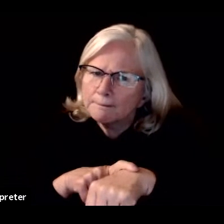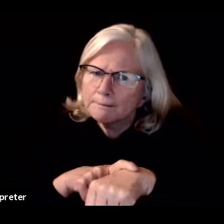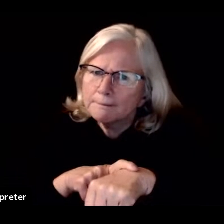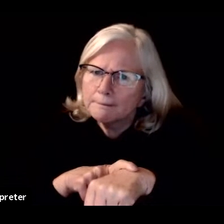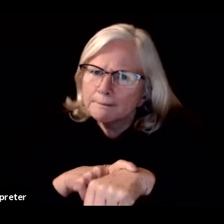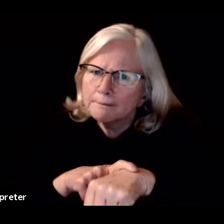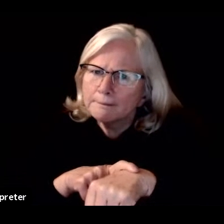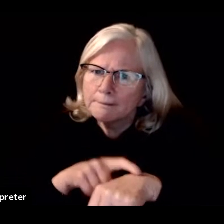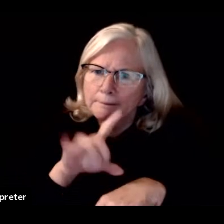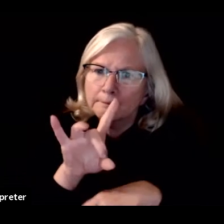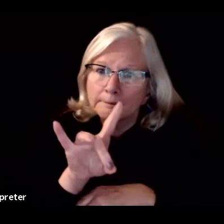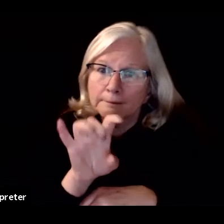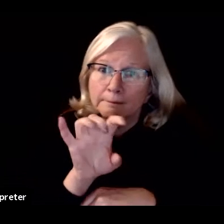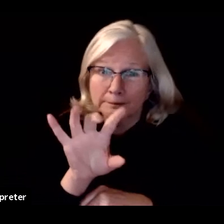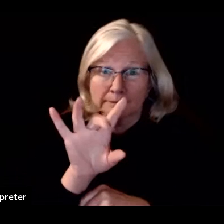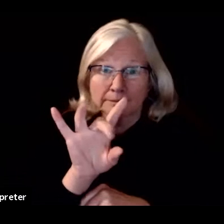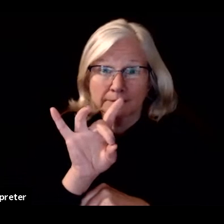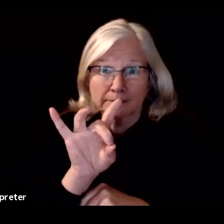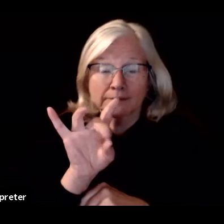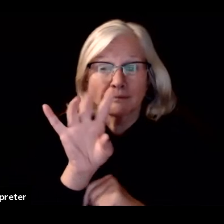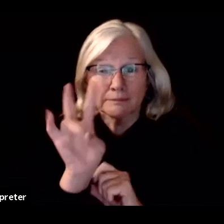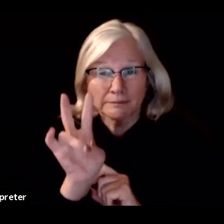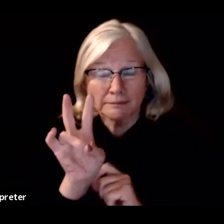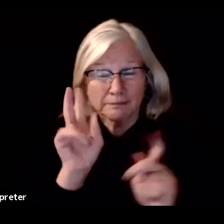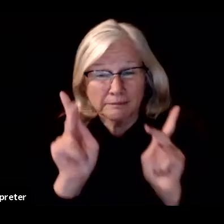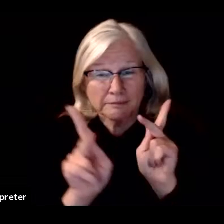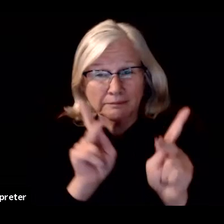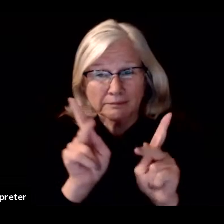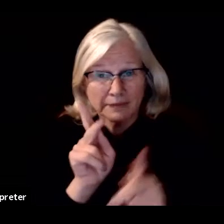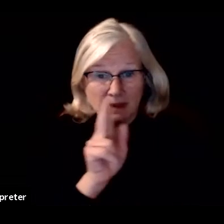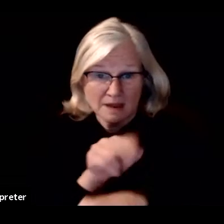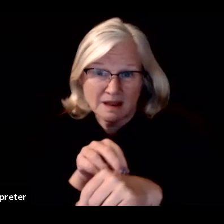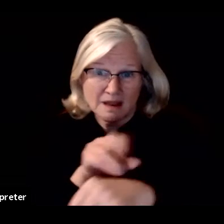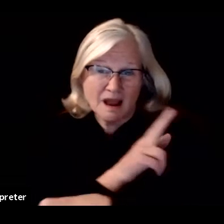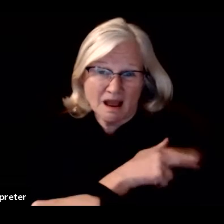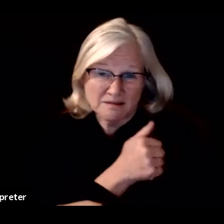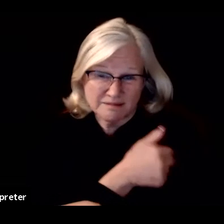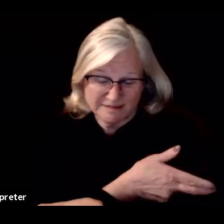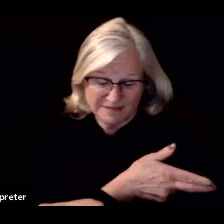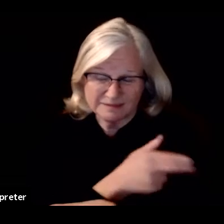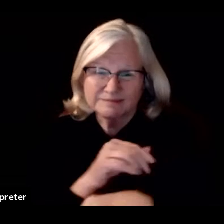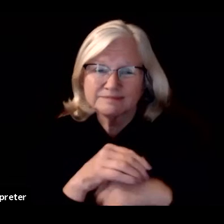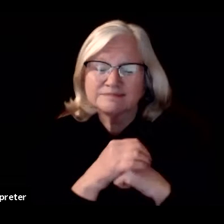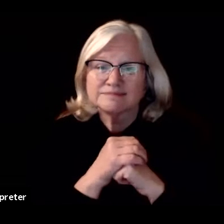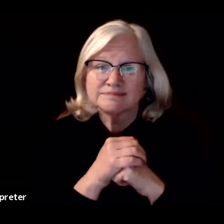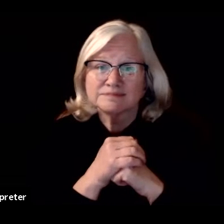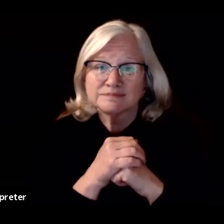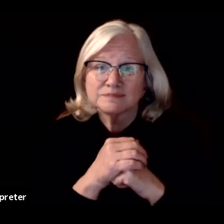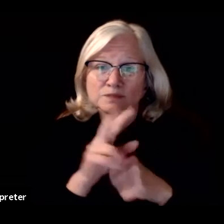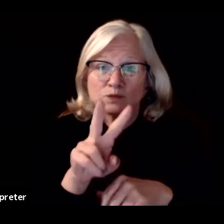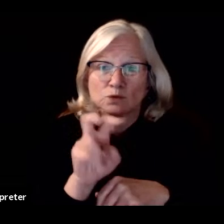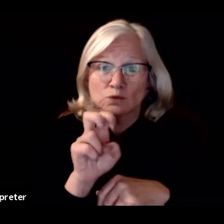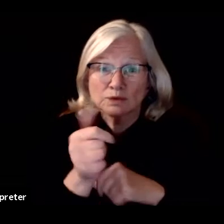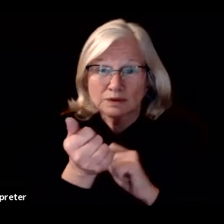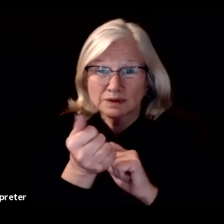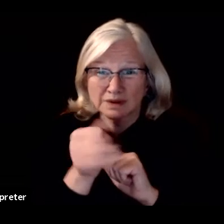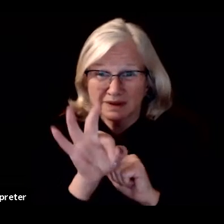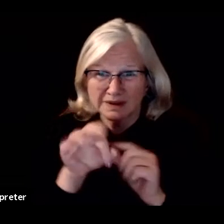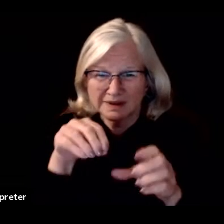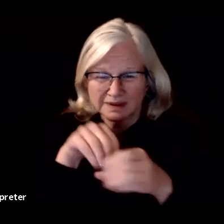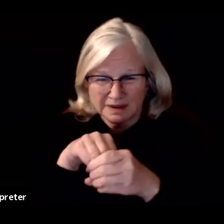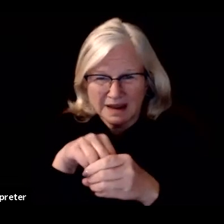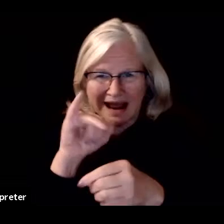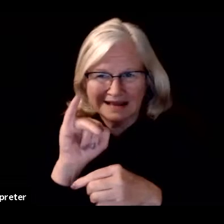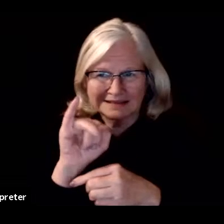with COVID-19. 219 of them are in intensive care. And sadly, we lost another